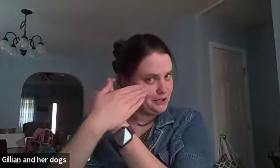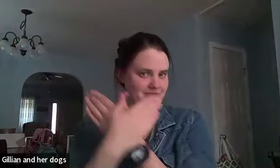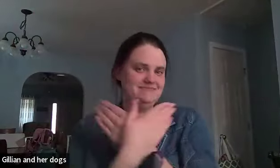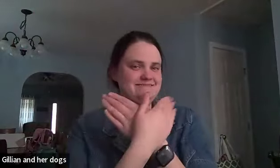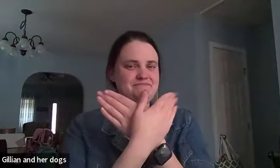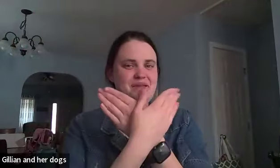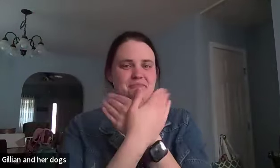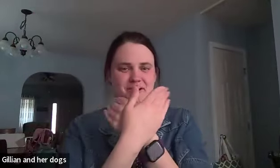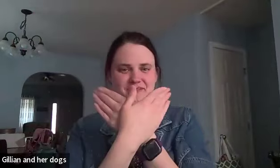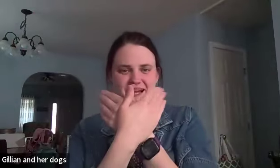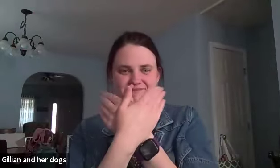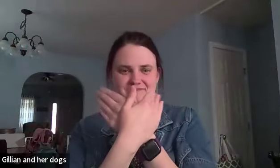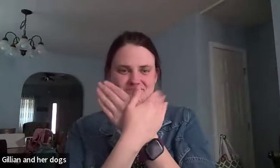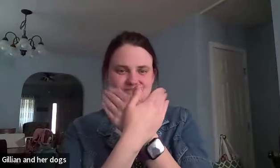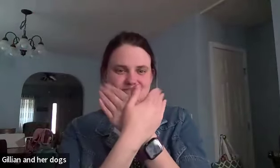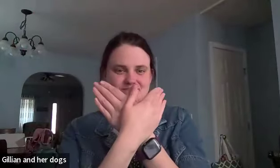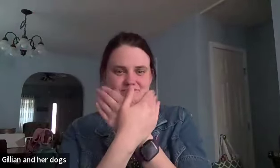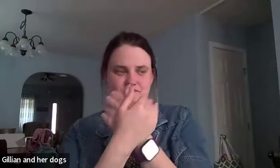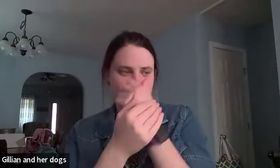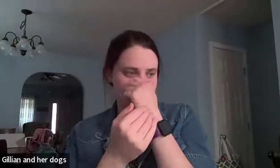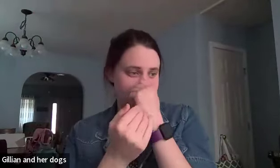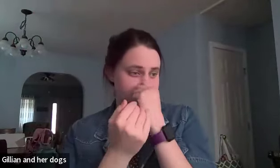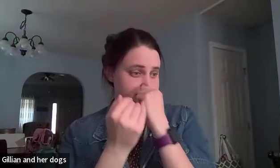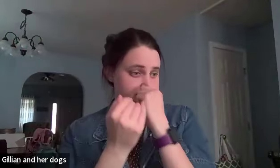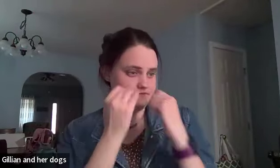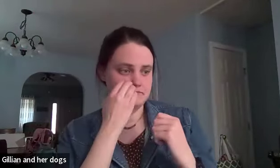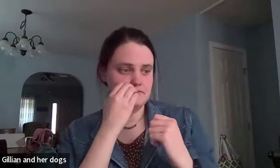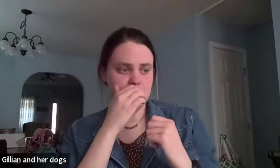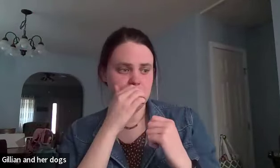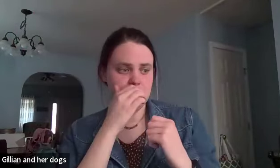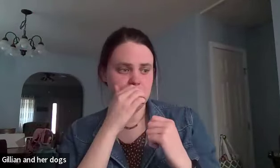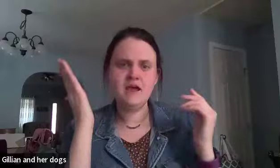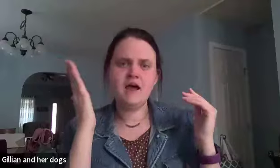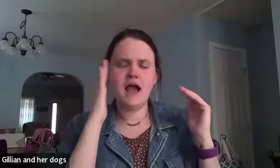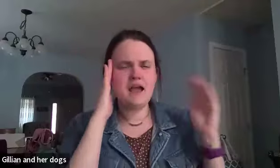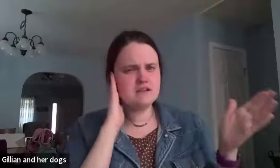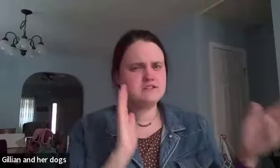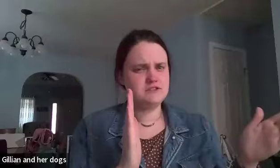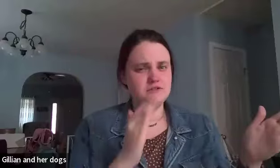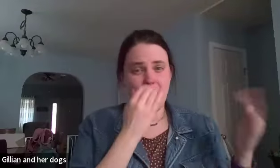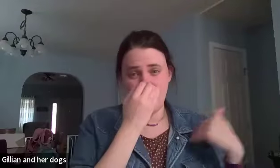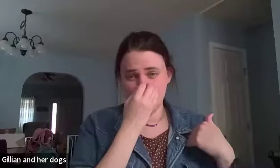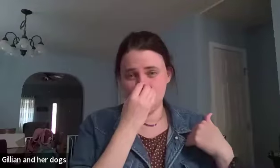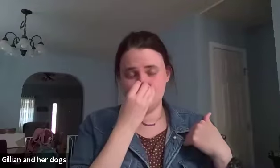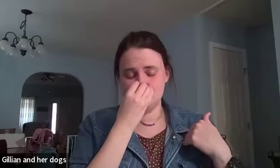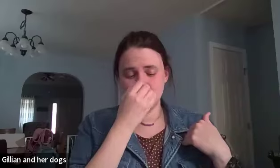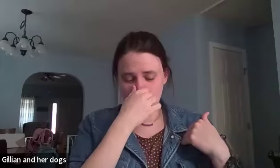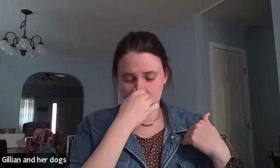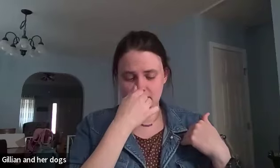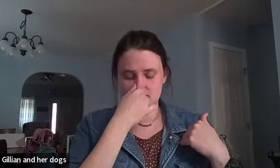bird. Butterfly. Okay. And I use, golly, this